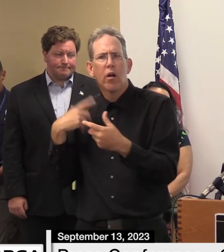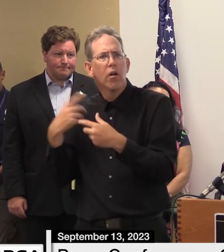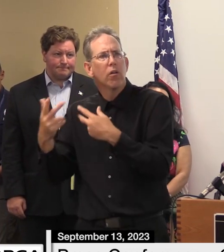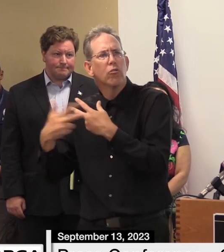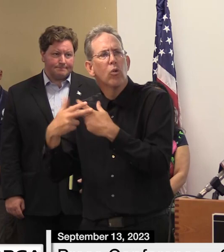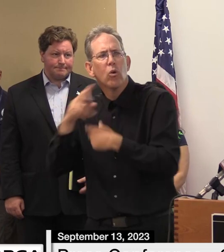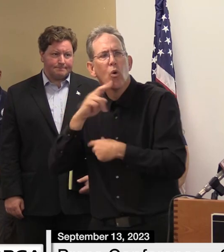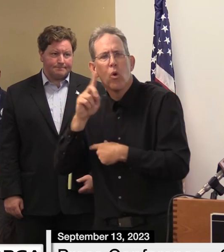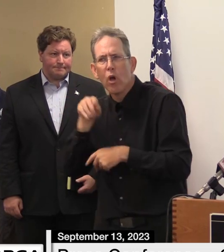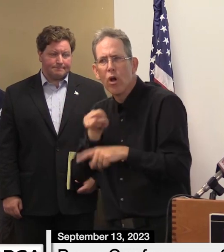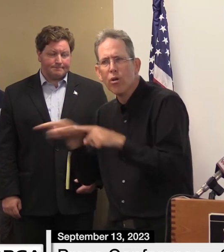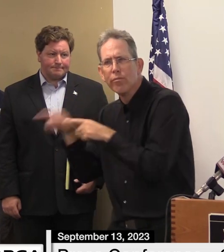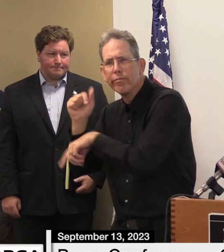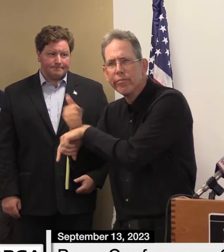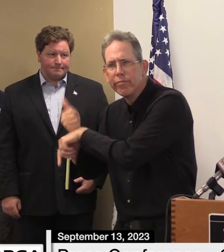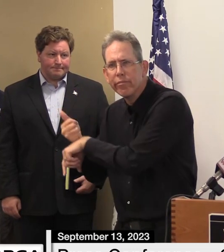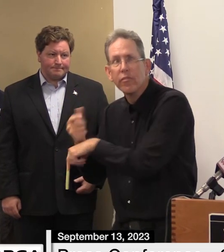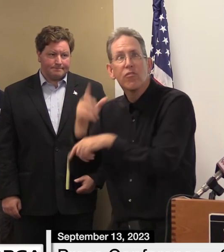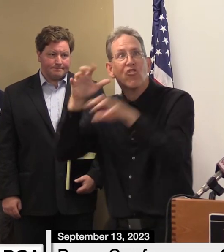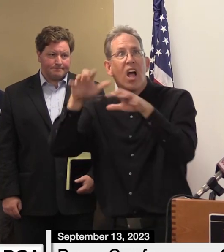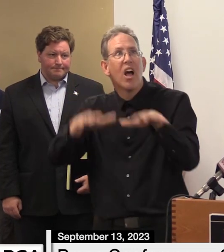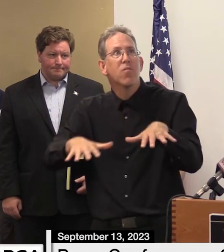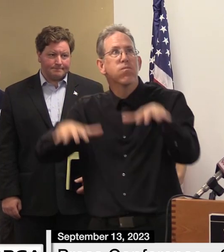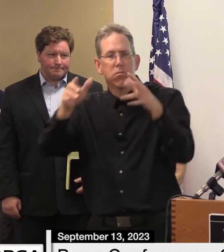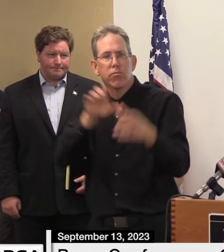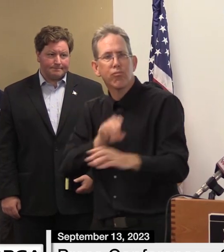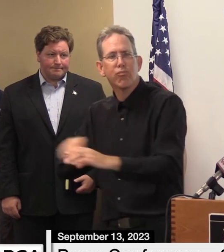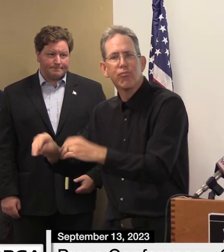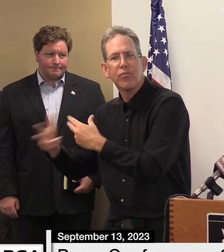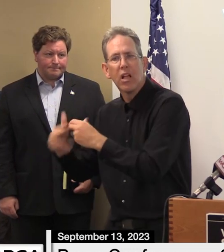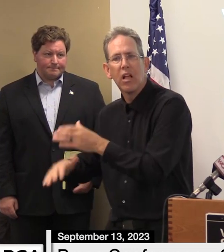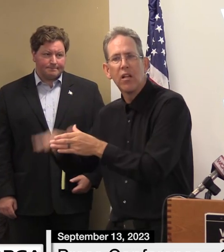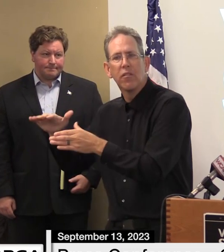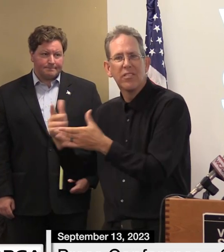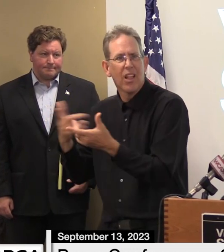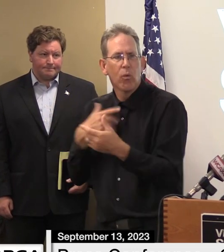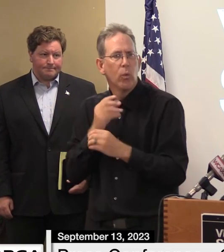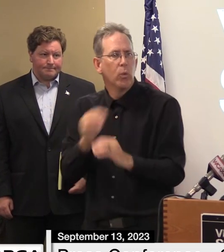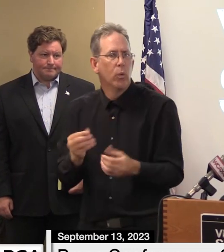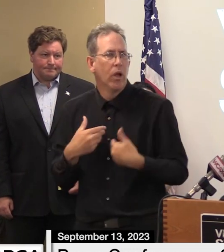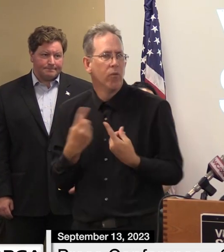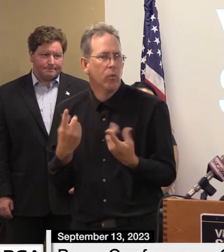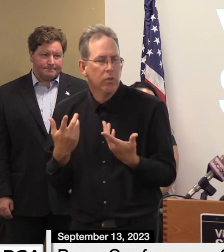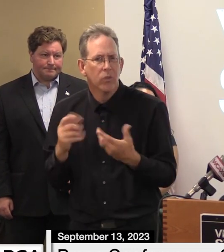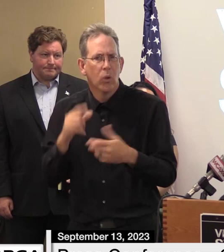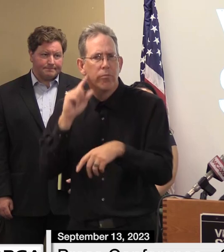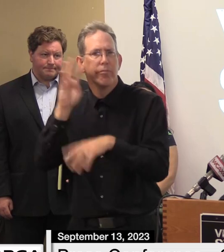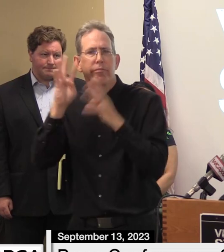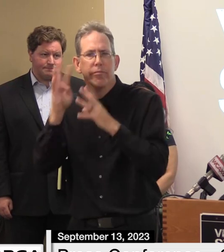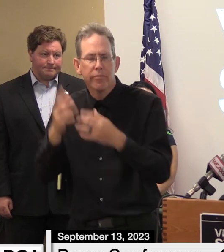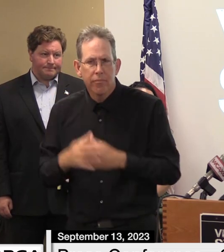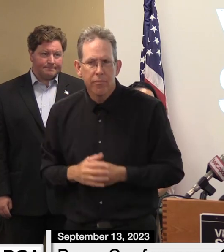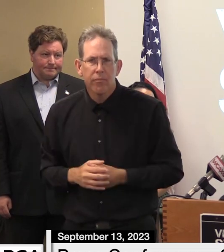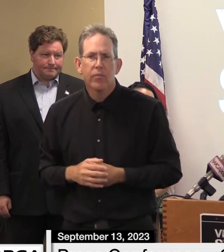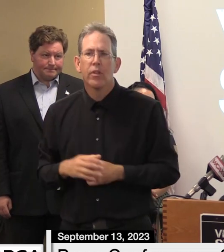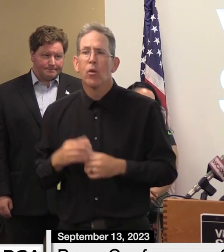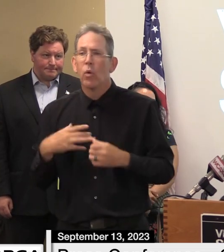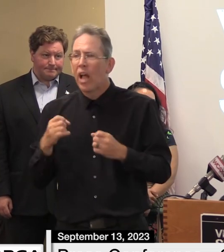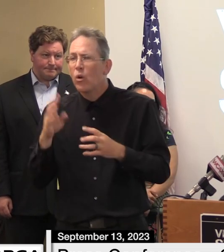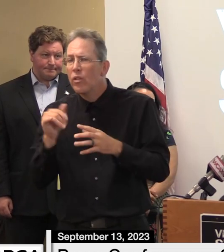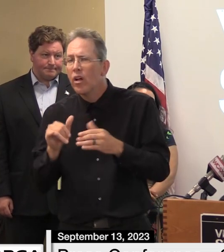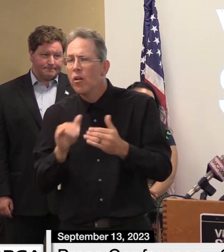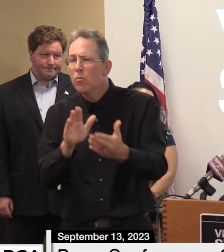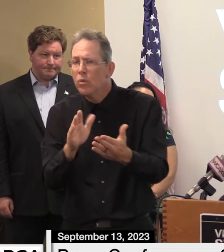the key. And I think that there's an opportunity here to do just that, but also create